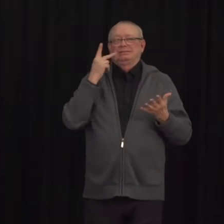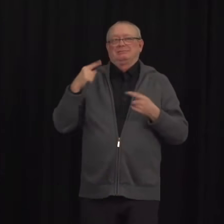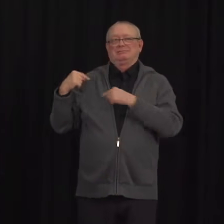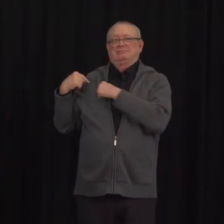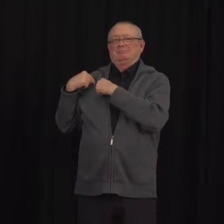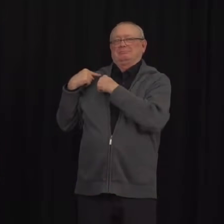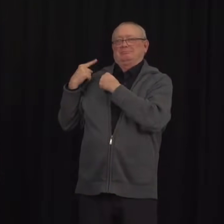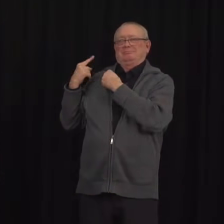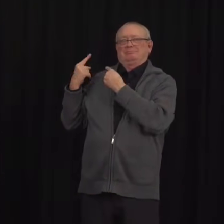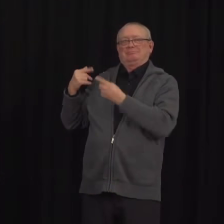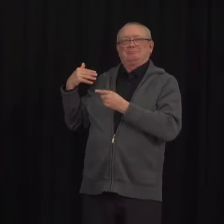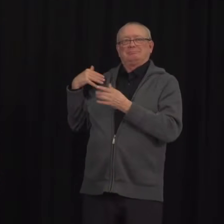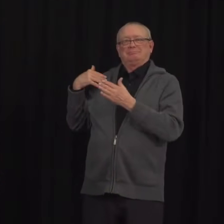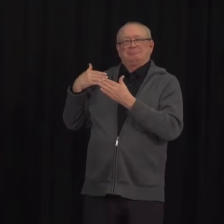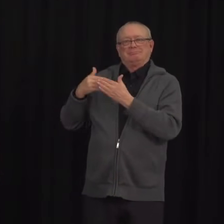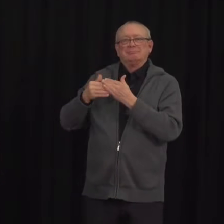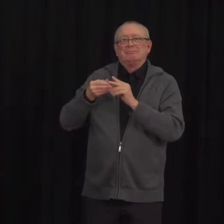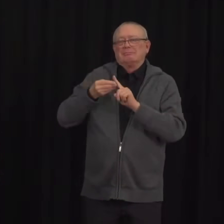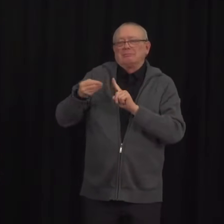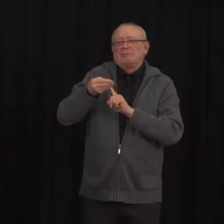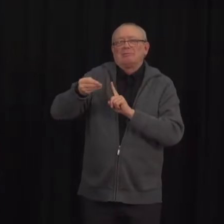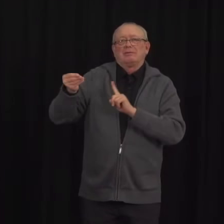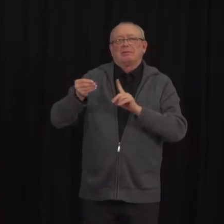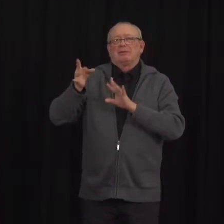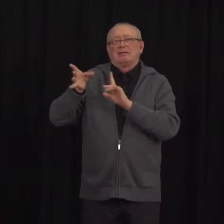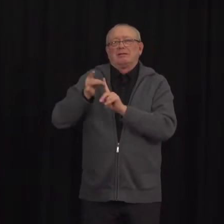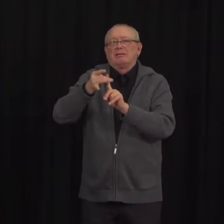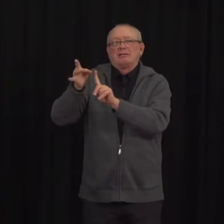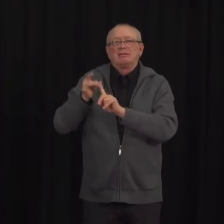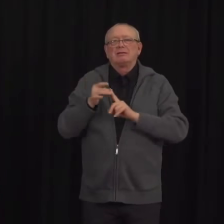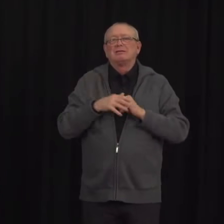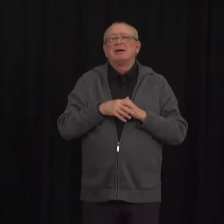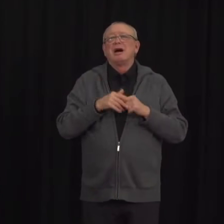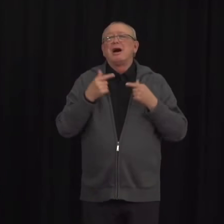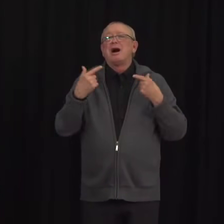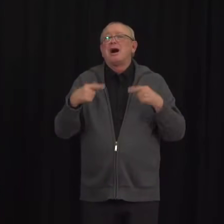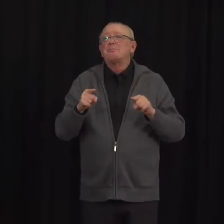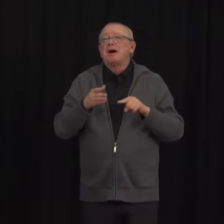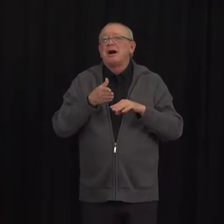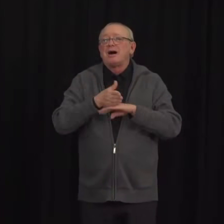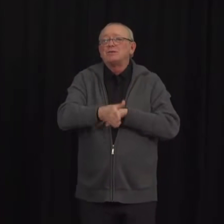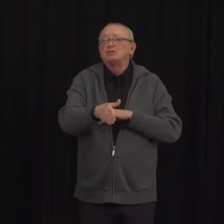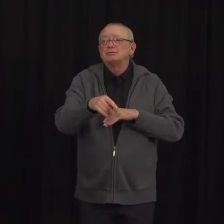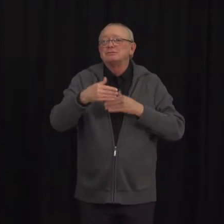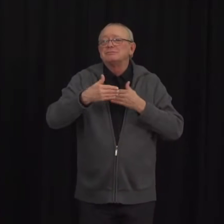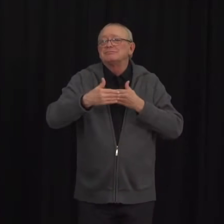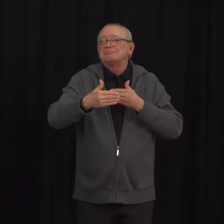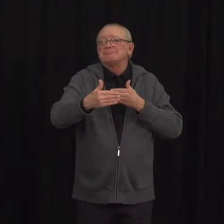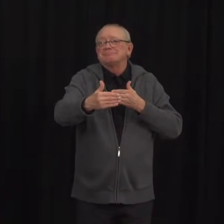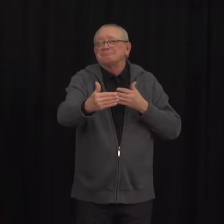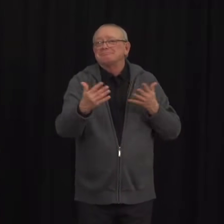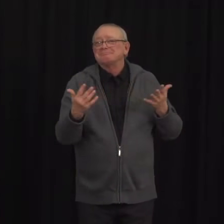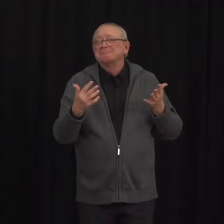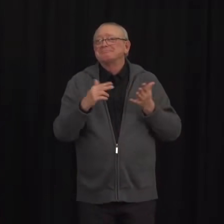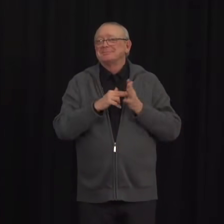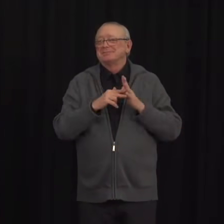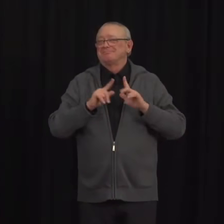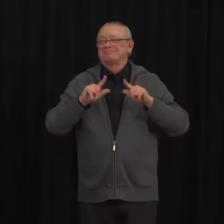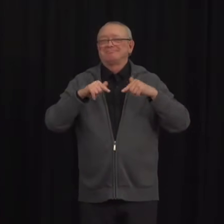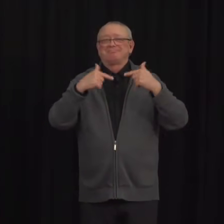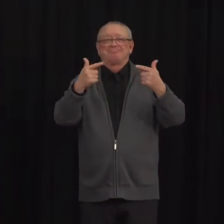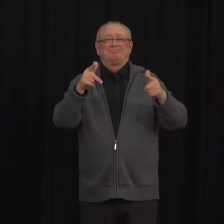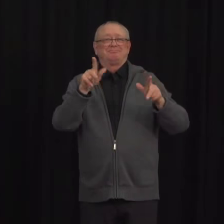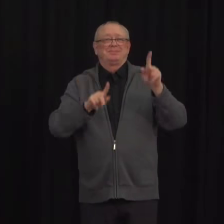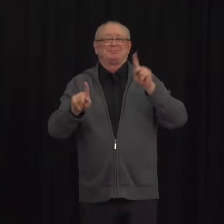cases. However, the question of what happens after that time period, again, rests in all of our hands. And of course,